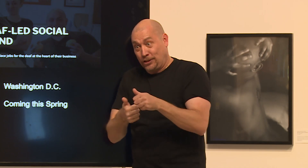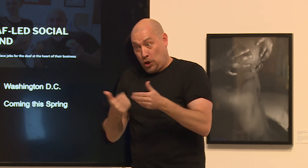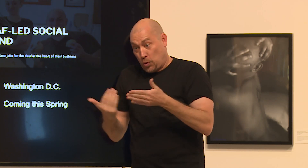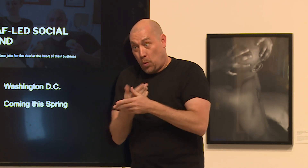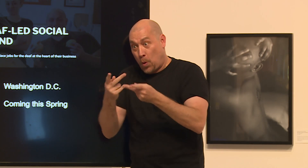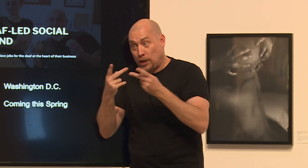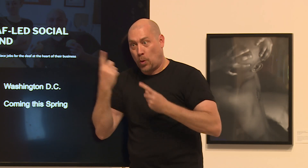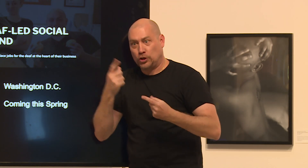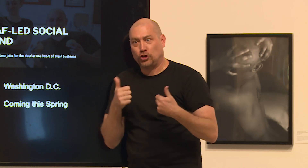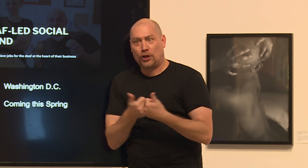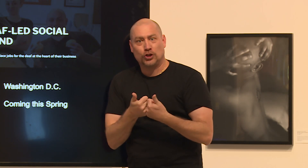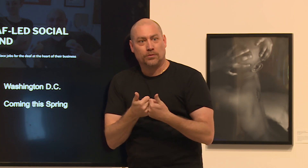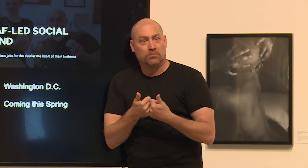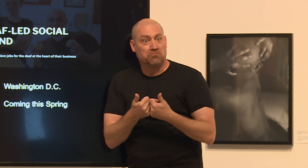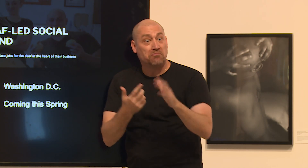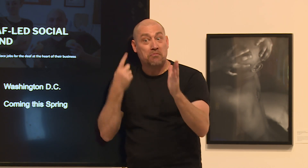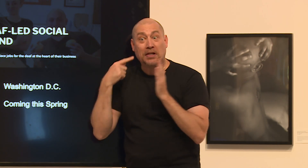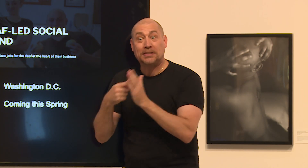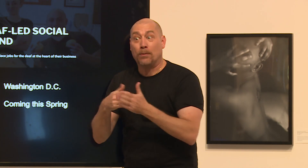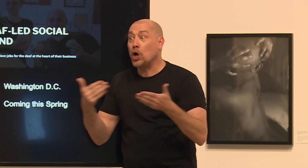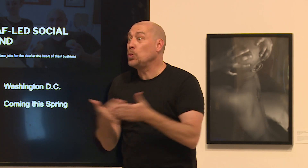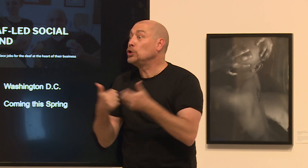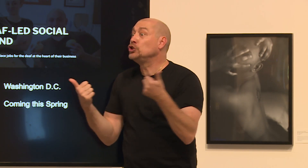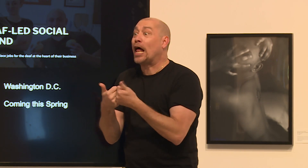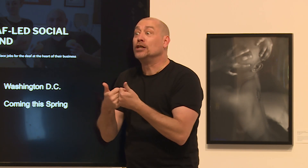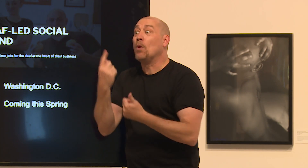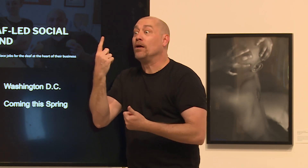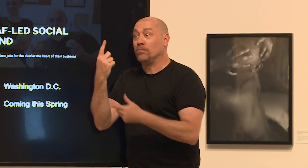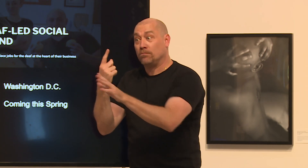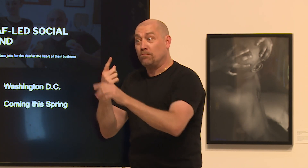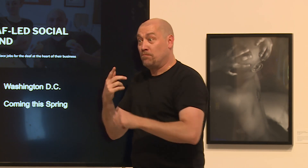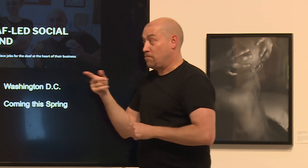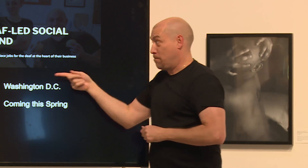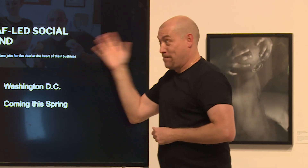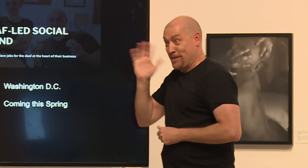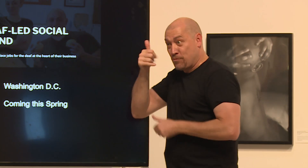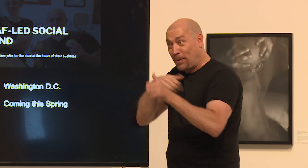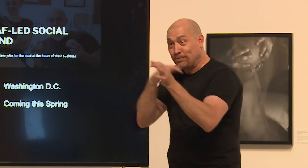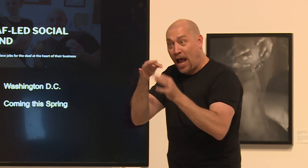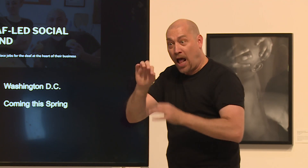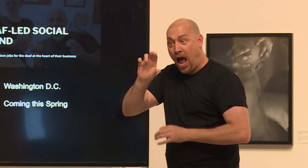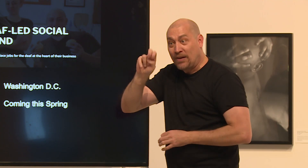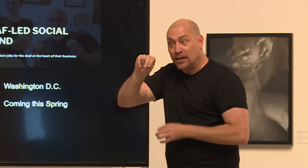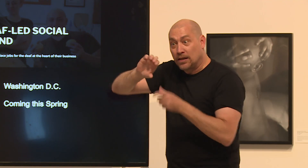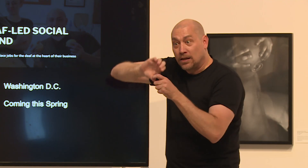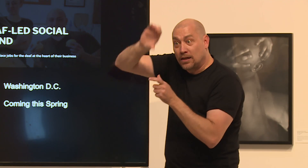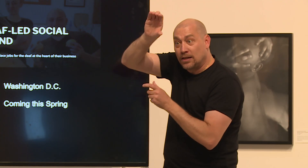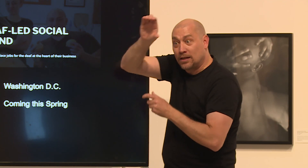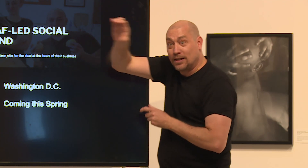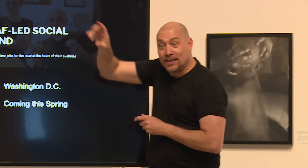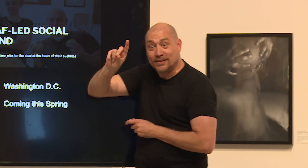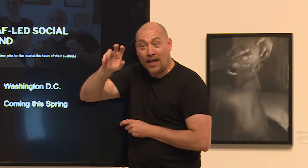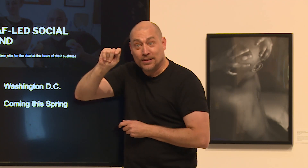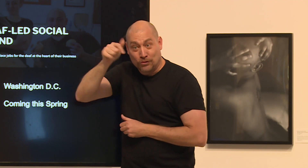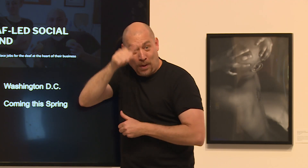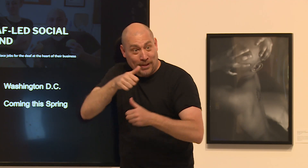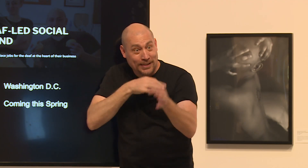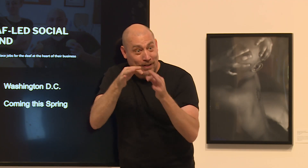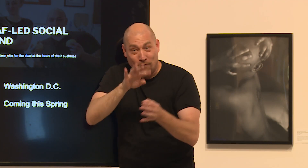Finding a new place is always a challenge. Always a challenge. Remember we were talking about the oven and the oven vent and